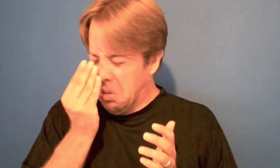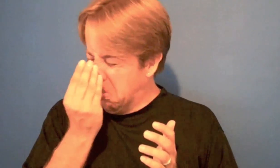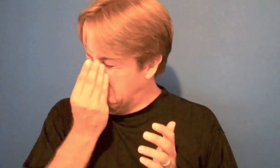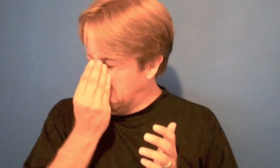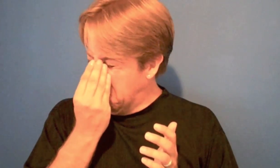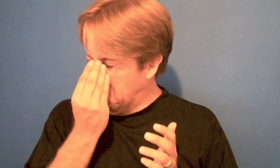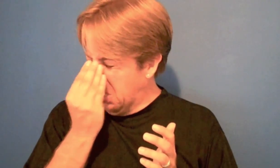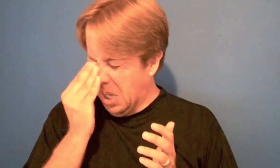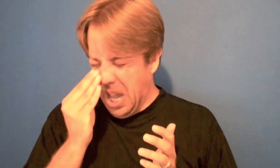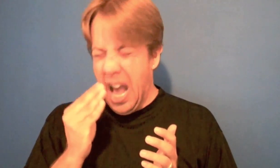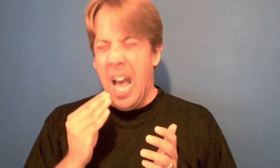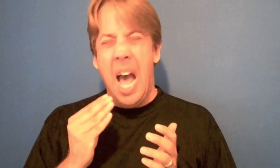cry